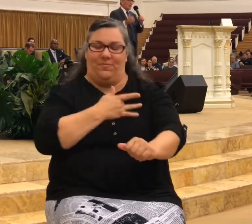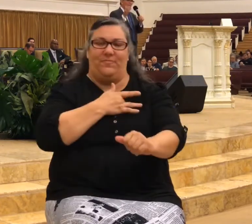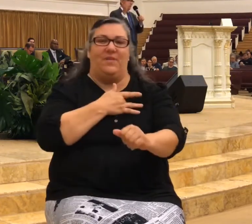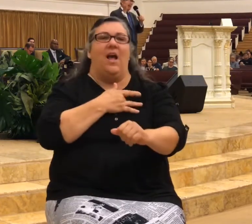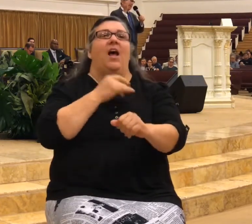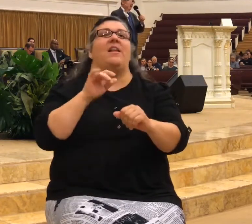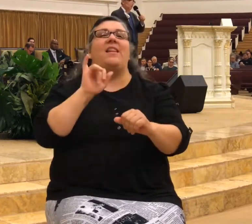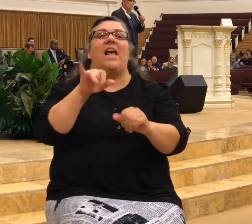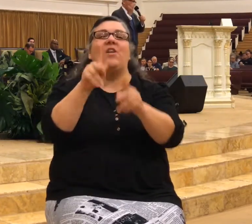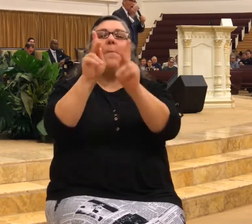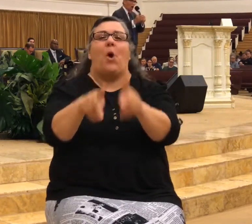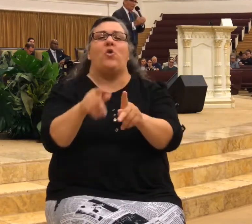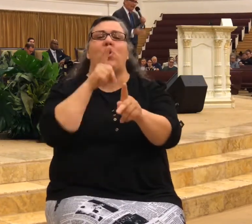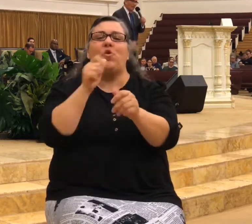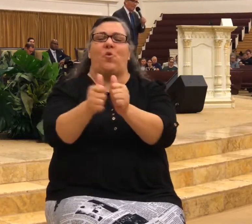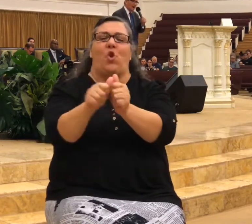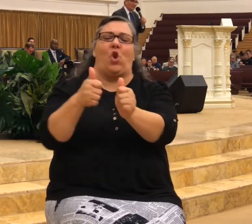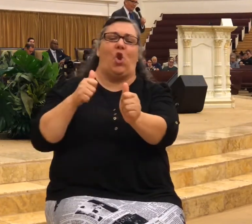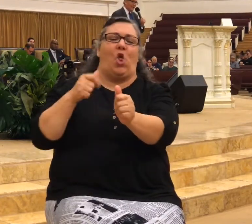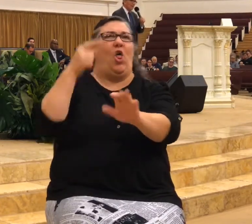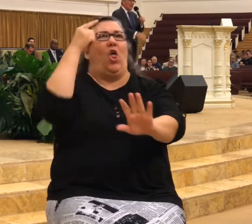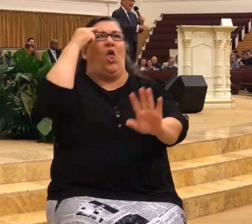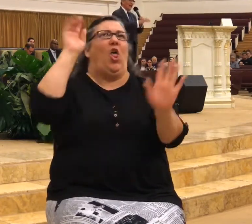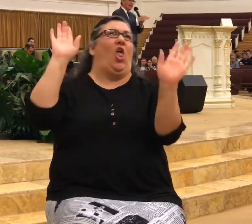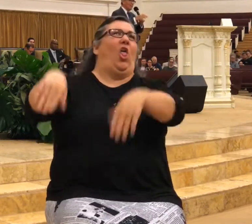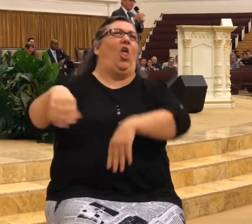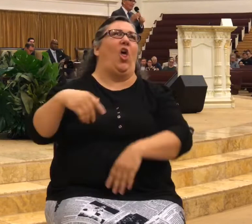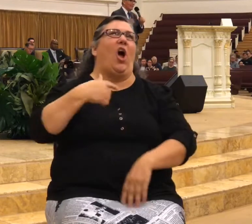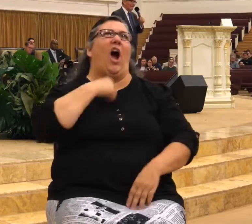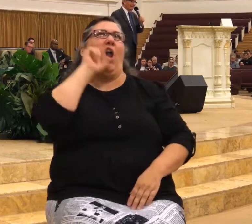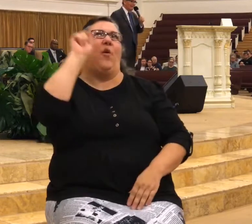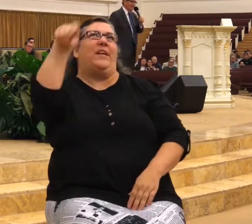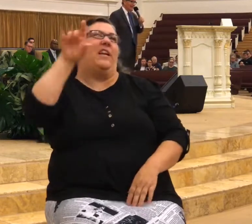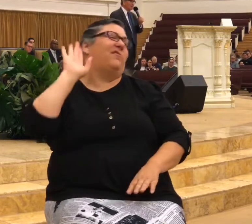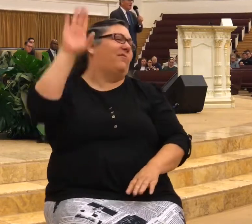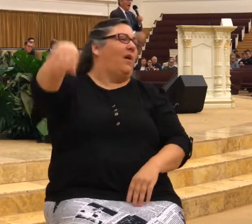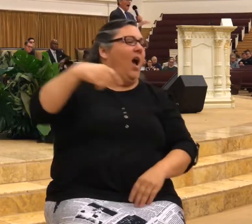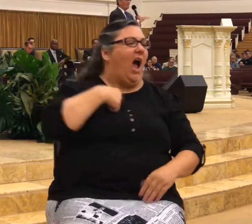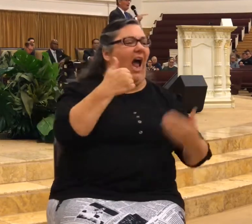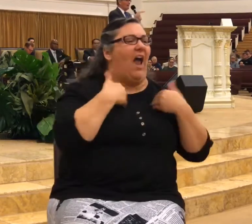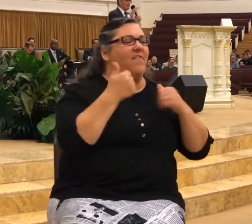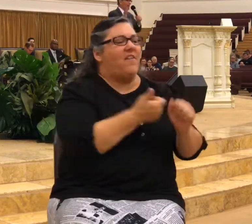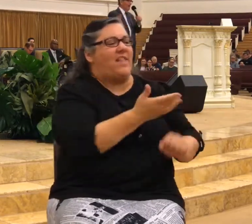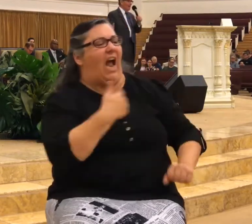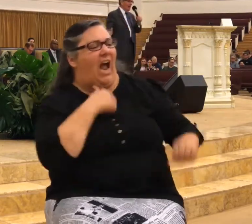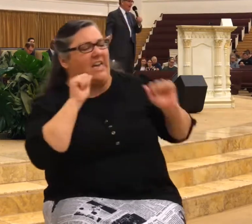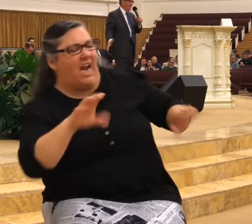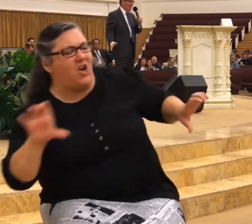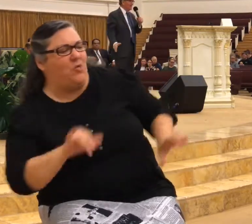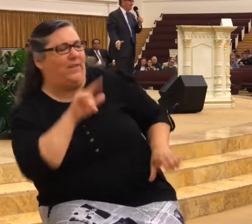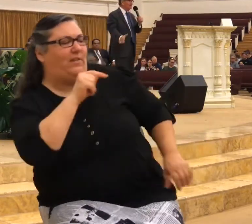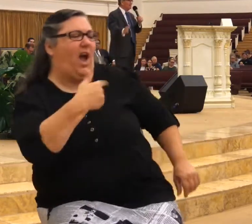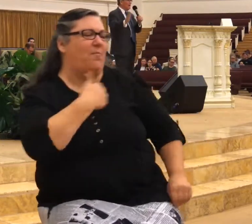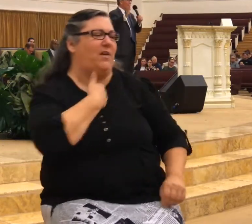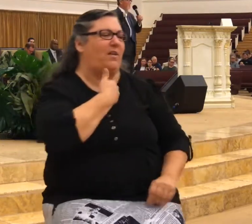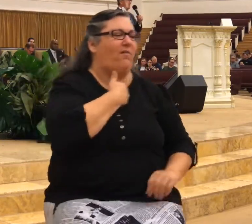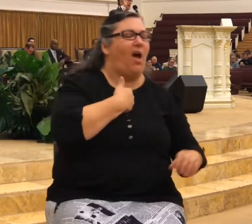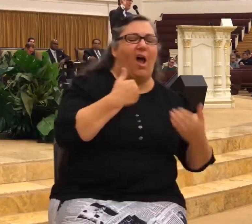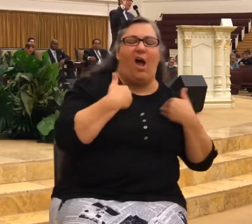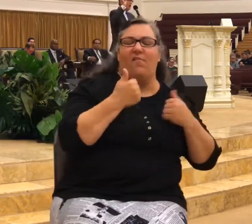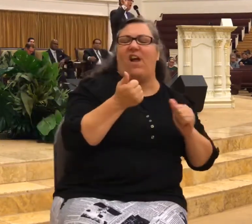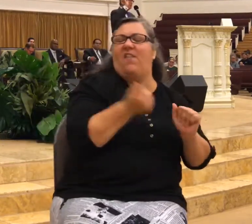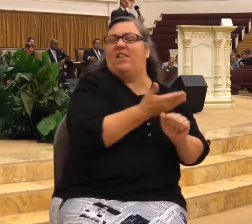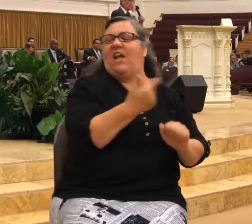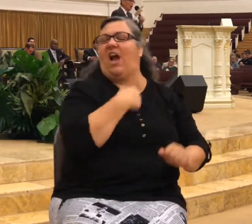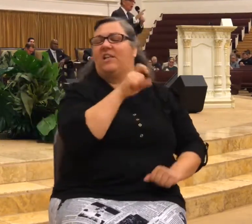individual that thinks, "I've got it all together myself, and I don't need anything else. I've got everything that I need." And